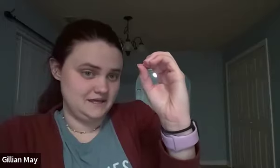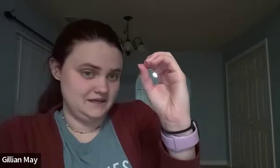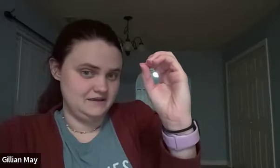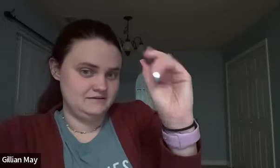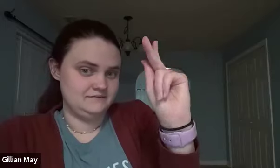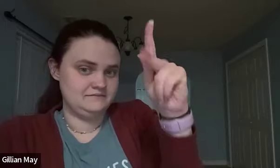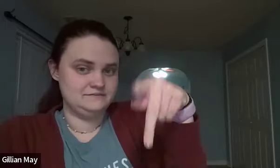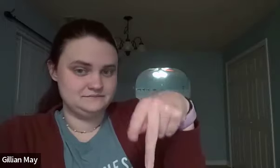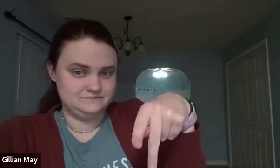P,